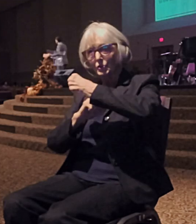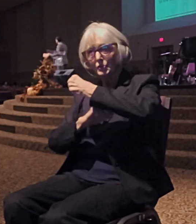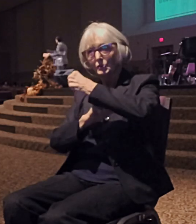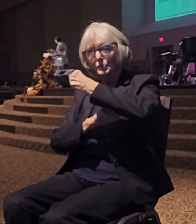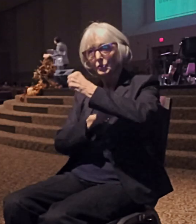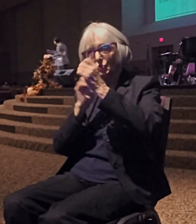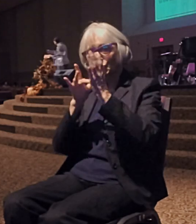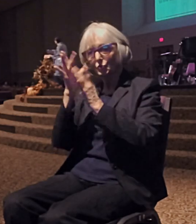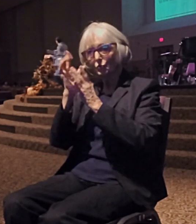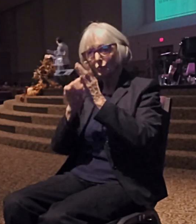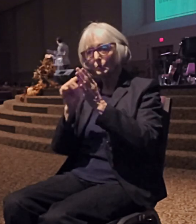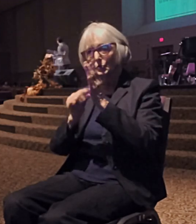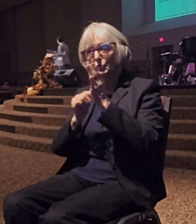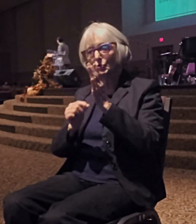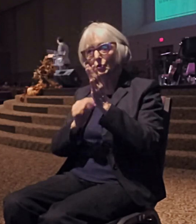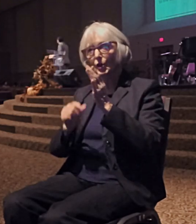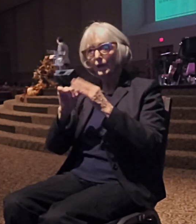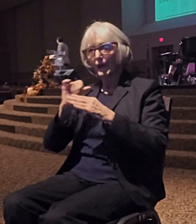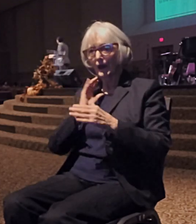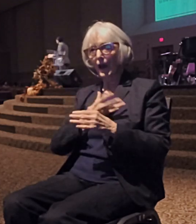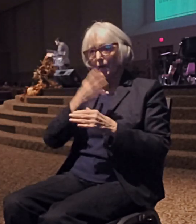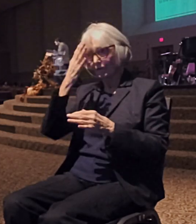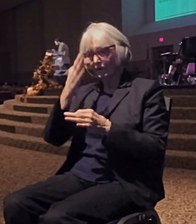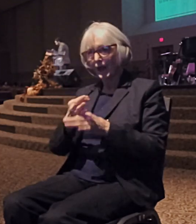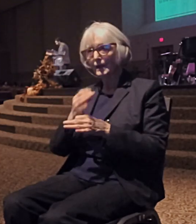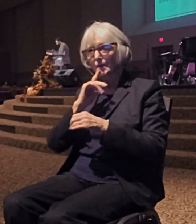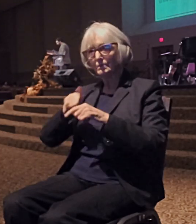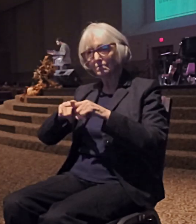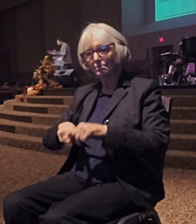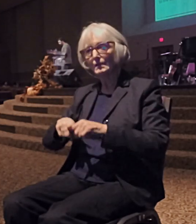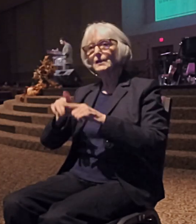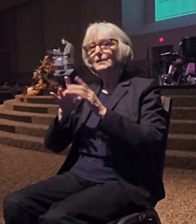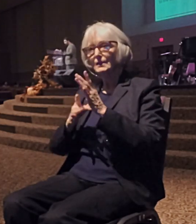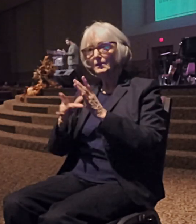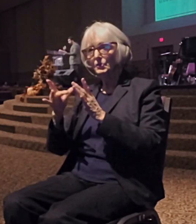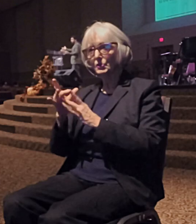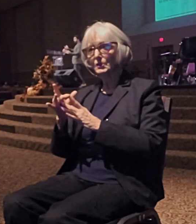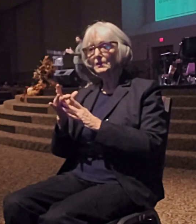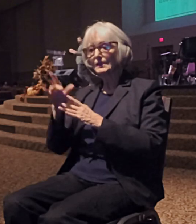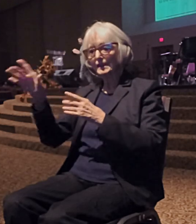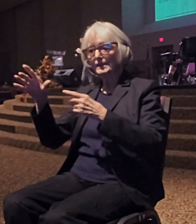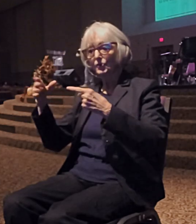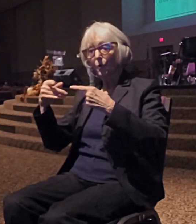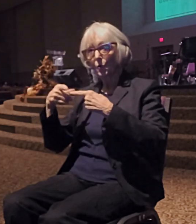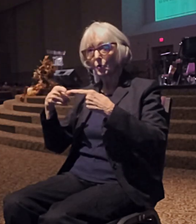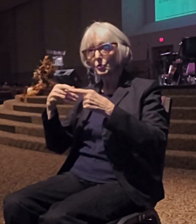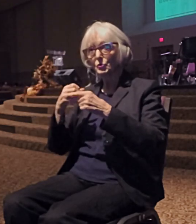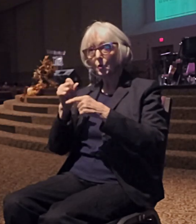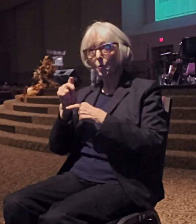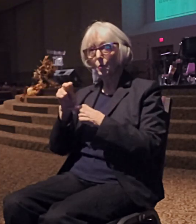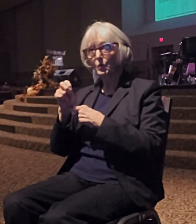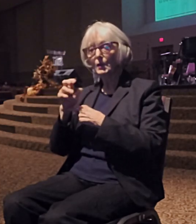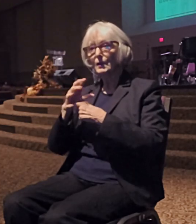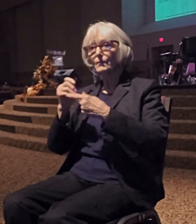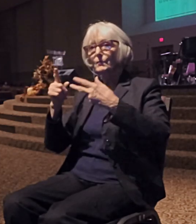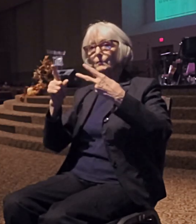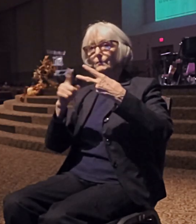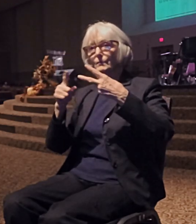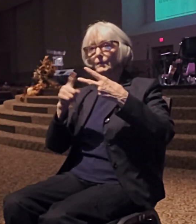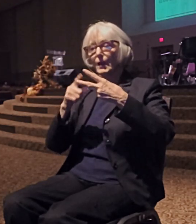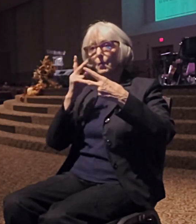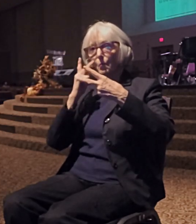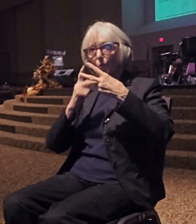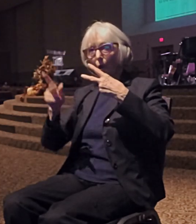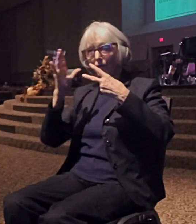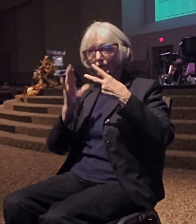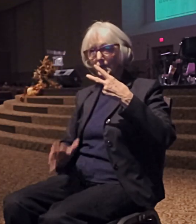the foundational scriptures, the foundation upon which our faith rests, Jesus being the cornerstone. The prophets certainly can reference